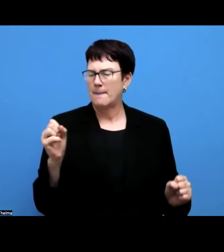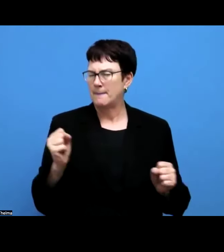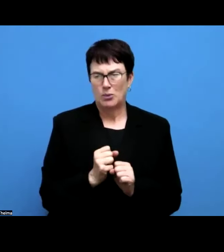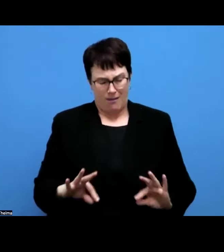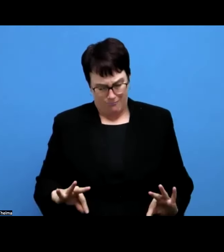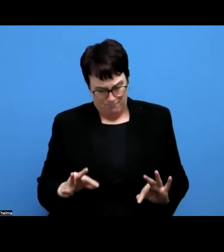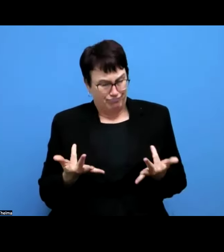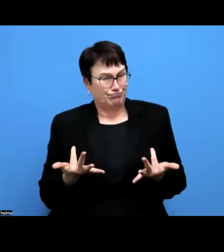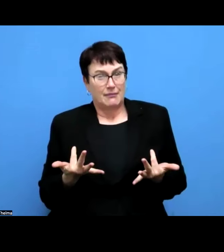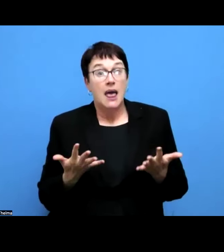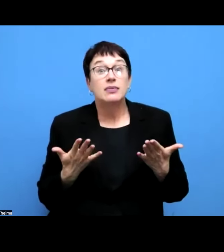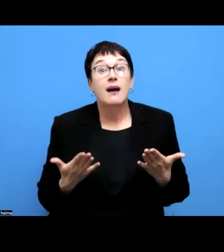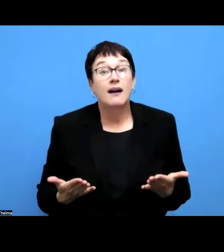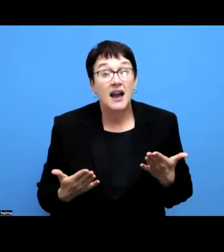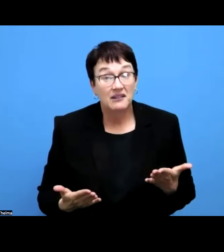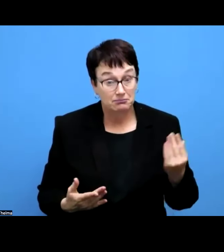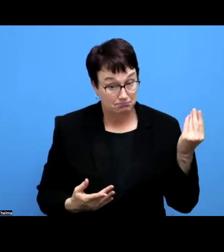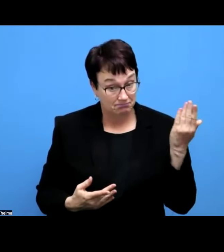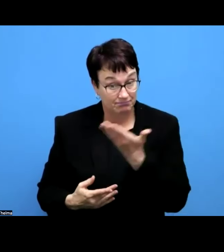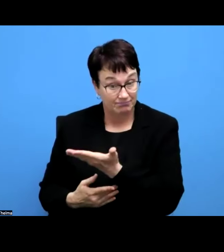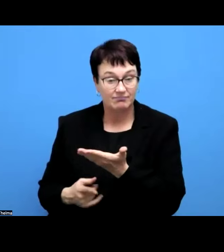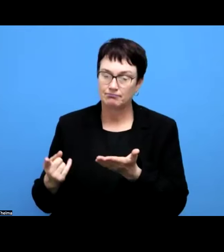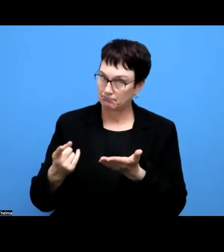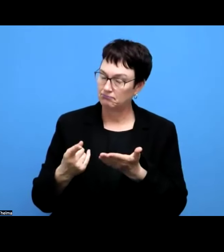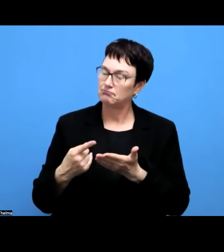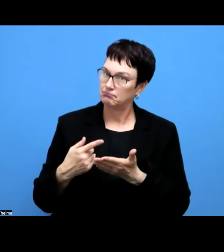unavailable, and there was a lot of inconsistently